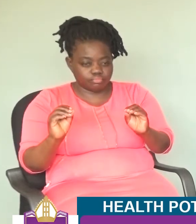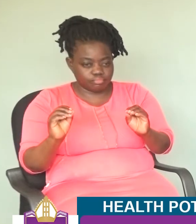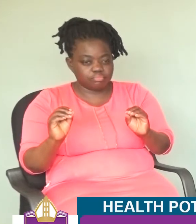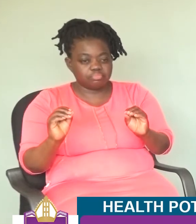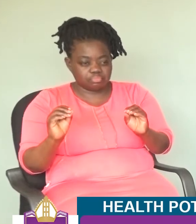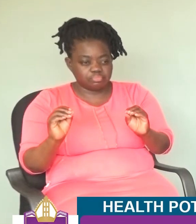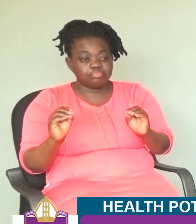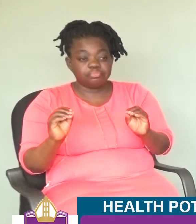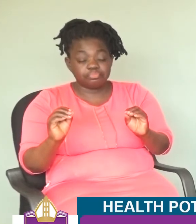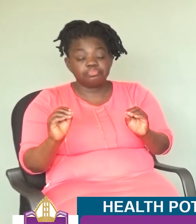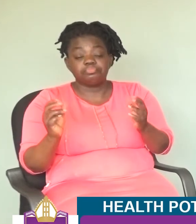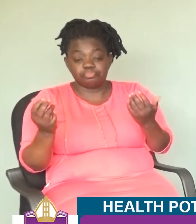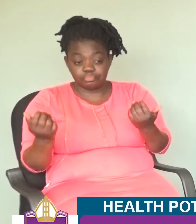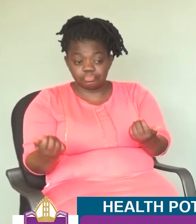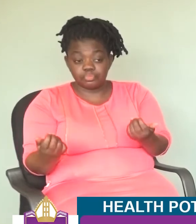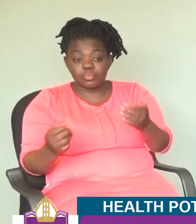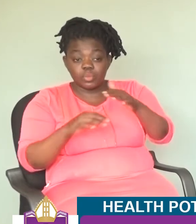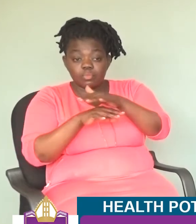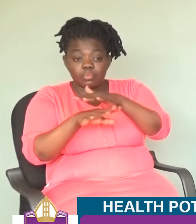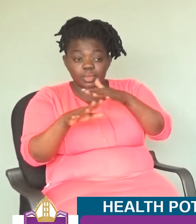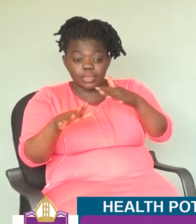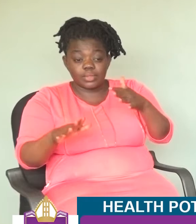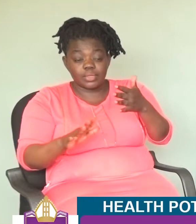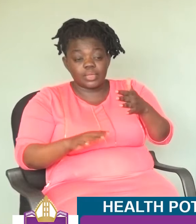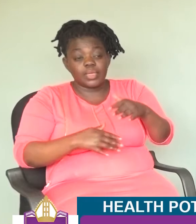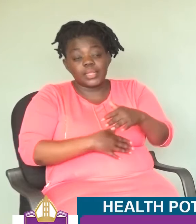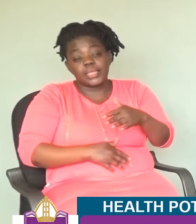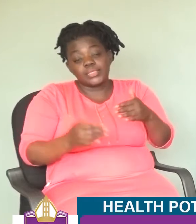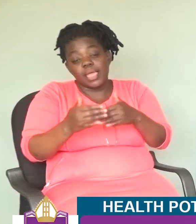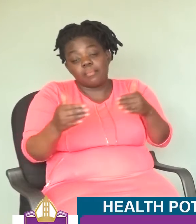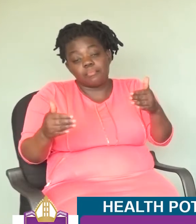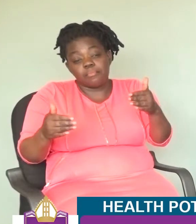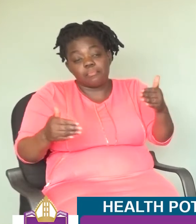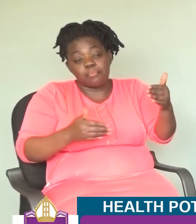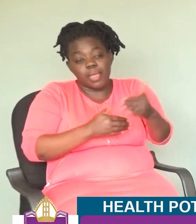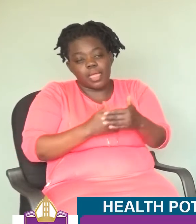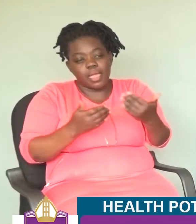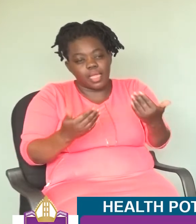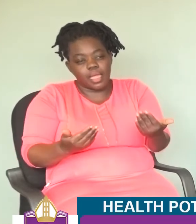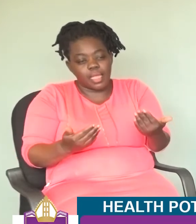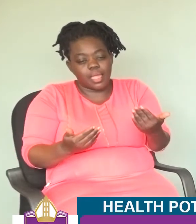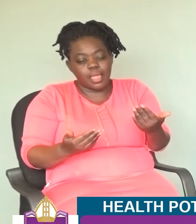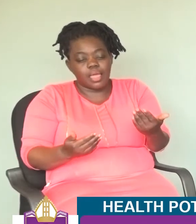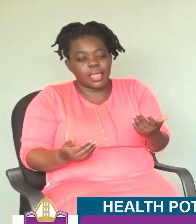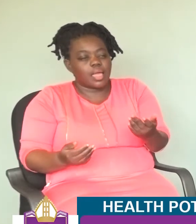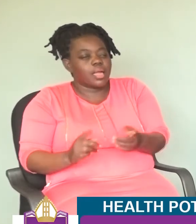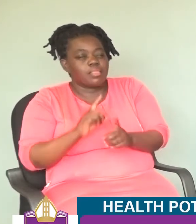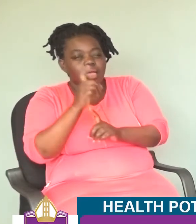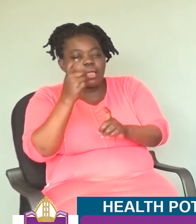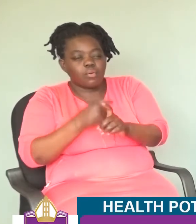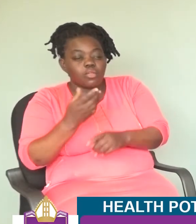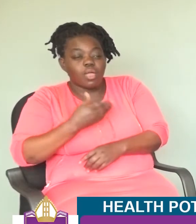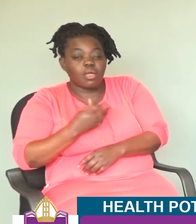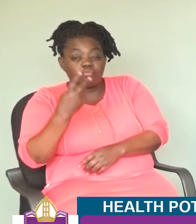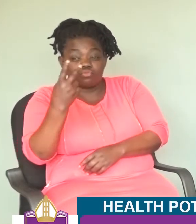Exactly. Okay. So that is basically the science behind that. It's actually absolutely very complex. How, you know, you have two eyes,